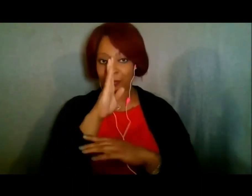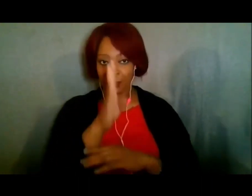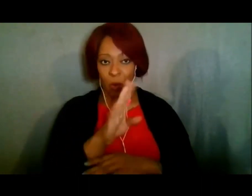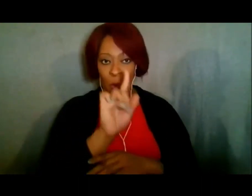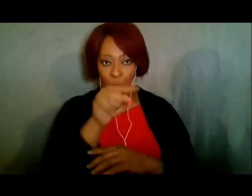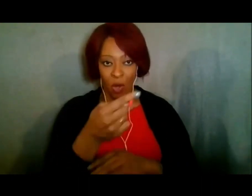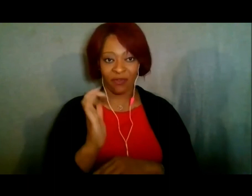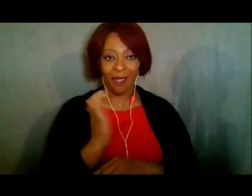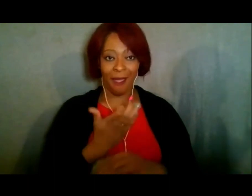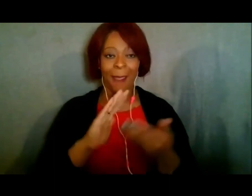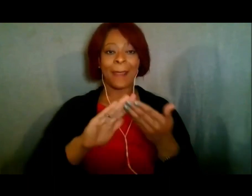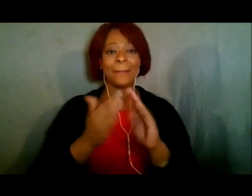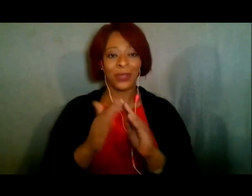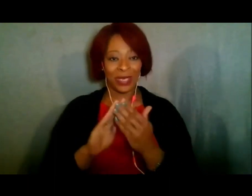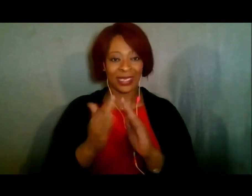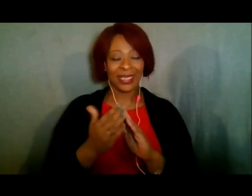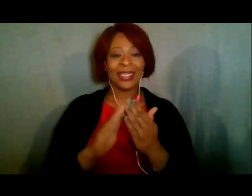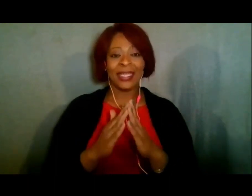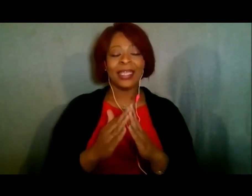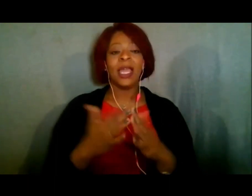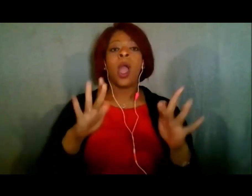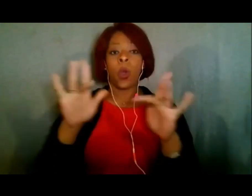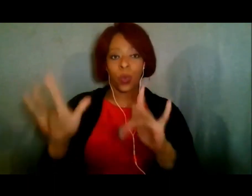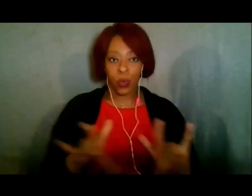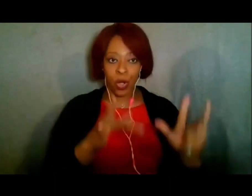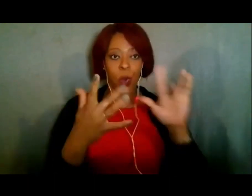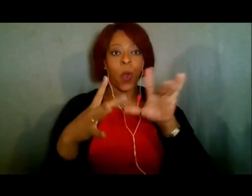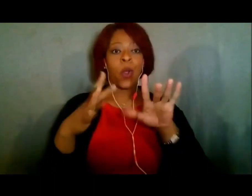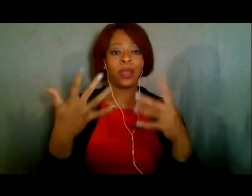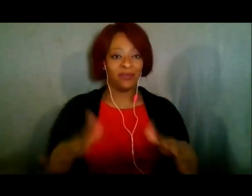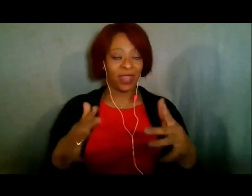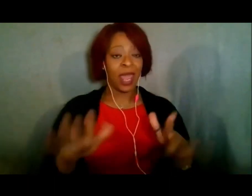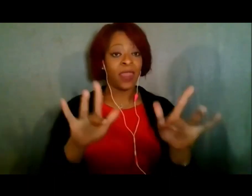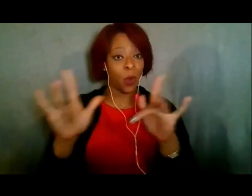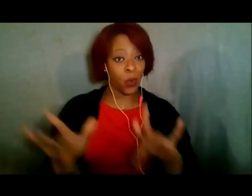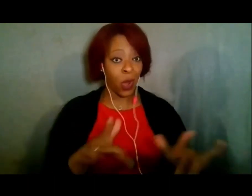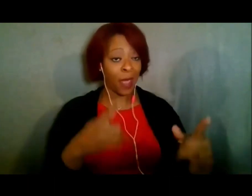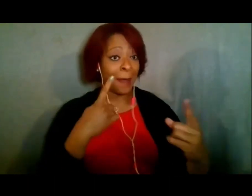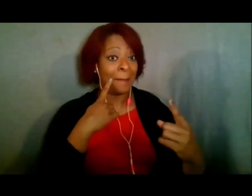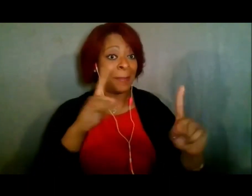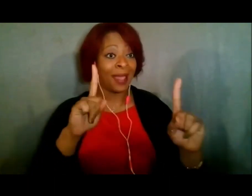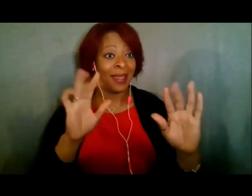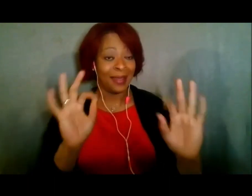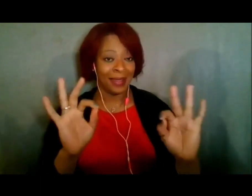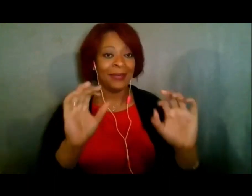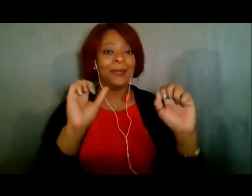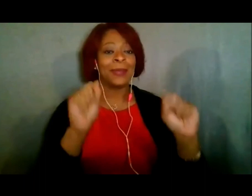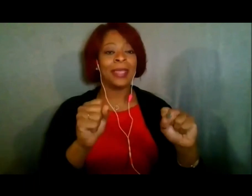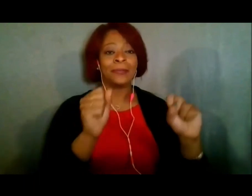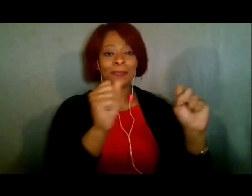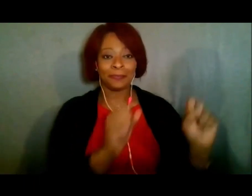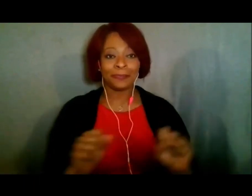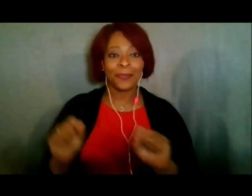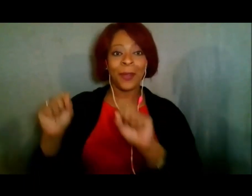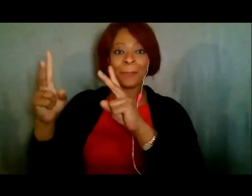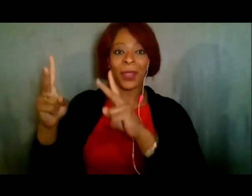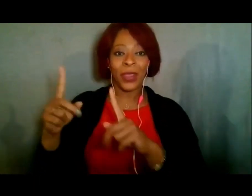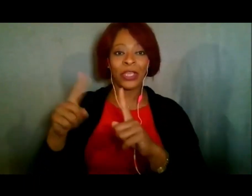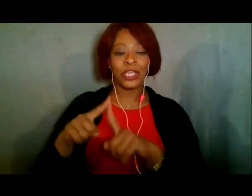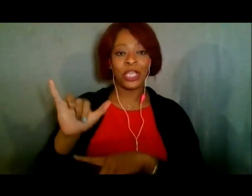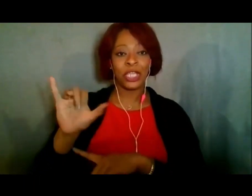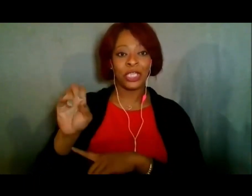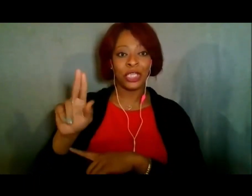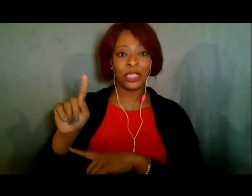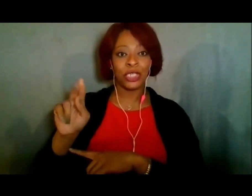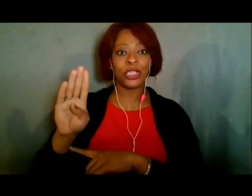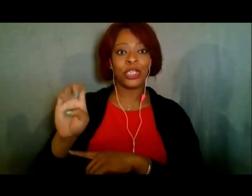our community. We have recorded it. Our goal is, if that recording has gone well, that we'll be able to upload that onto YouTube and share